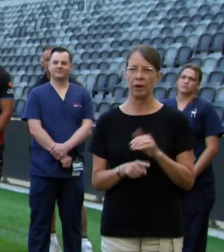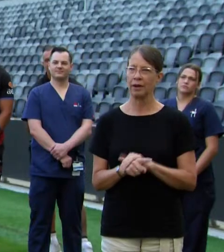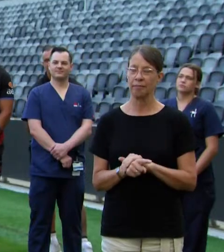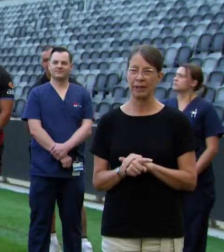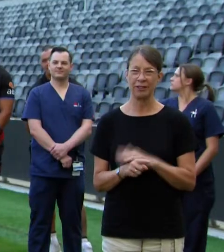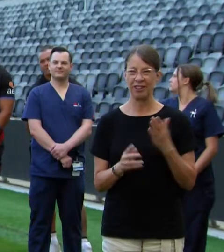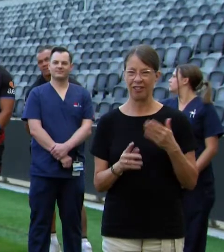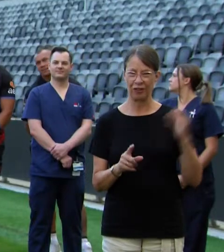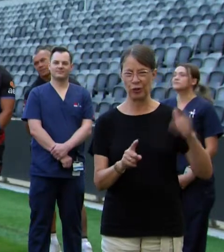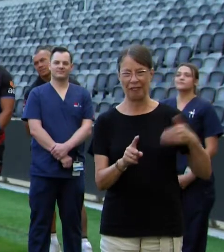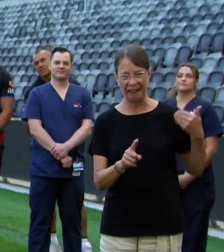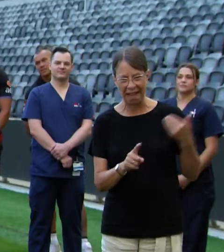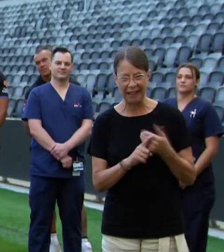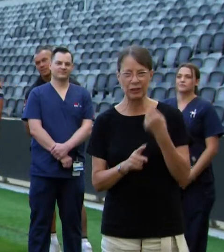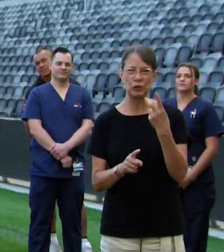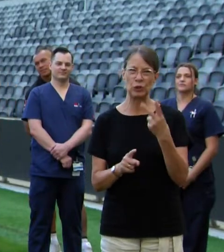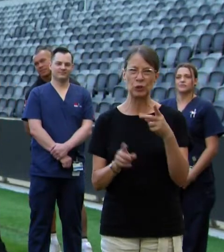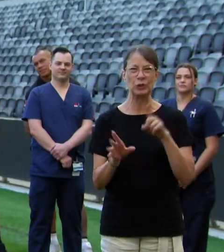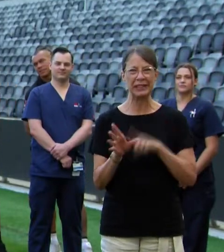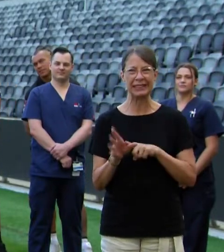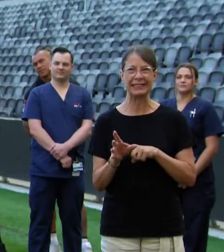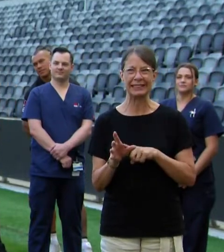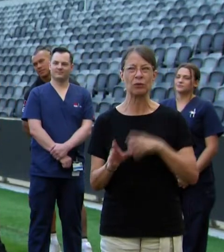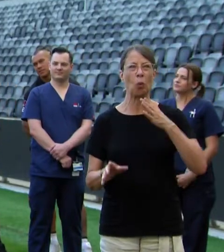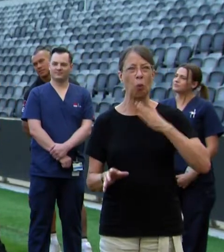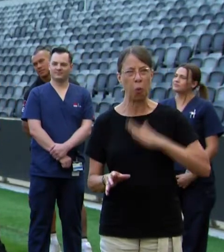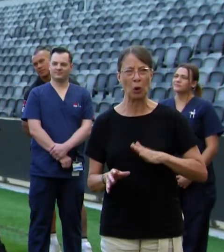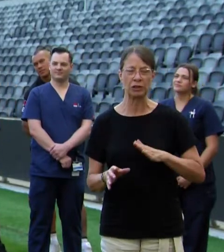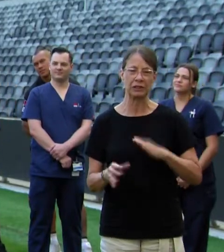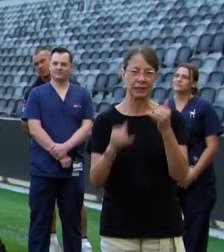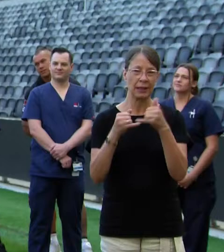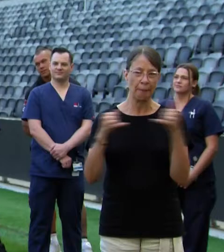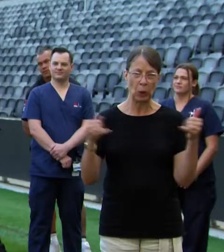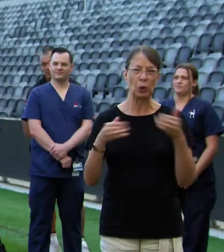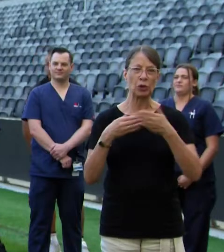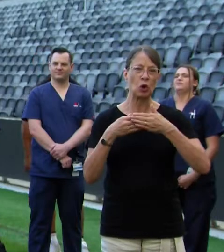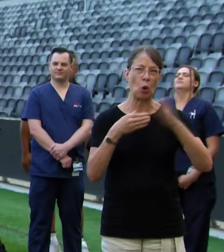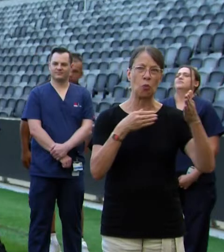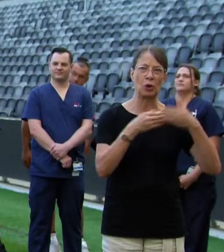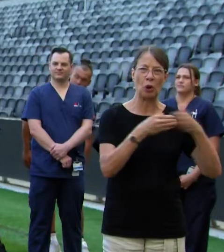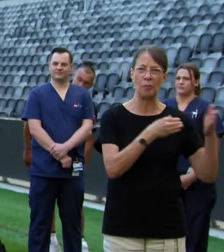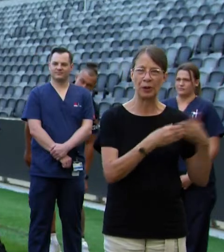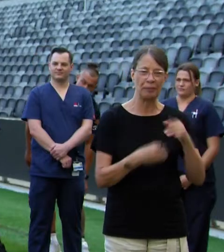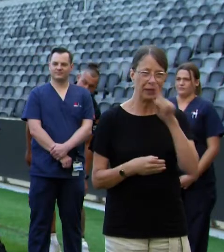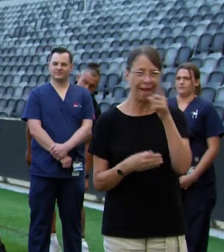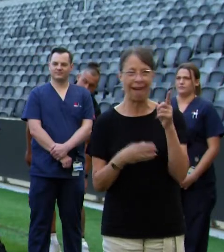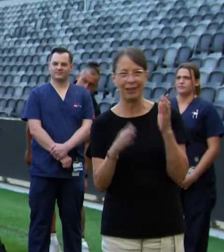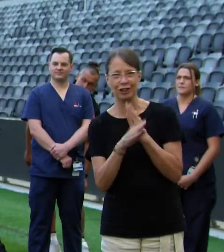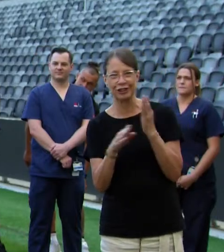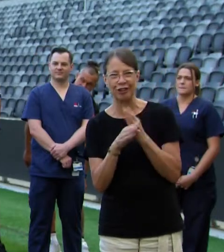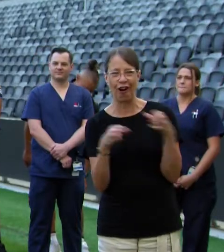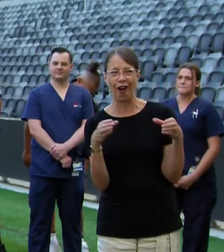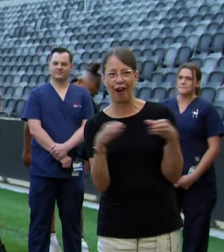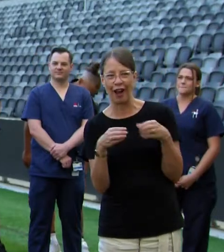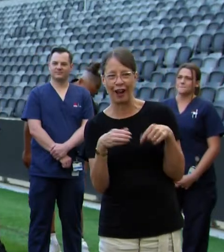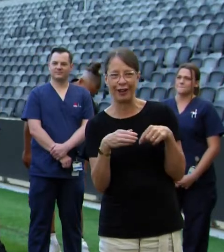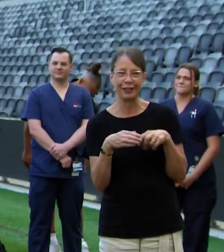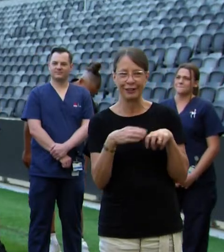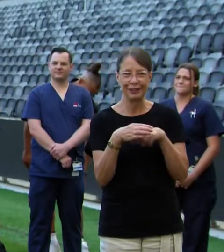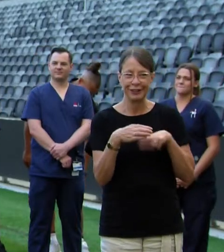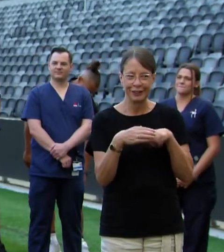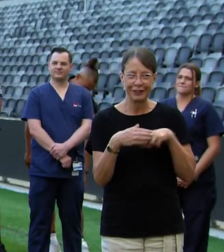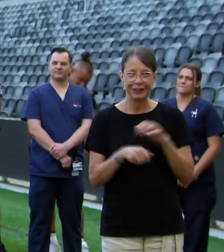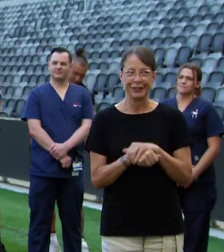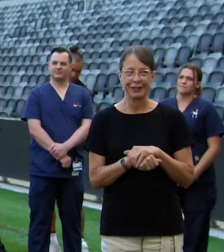entire pandemic, of opening up international borders. We cannot live here in a hermit kingdom on the other side of the world.